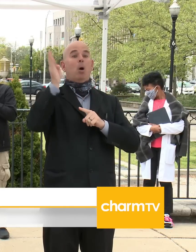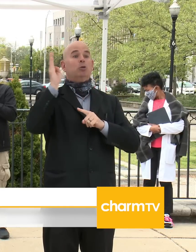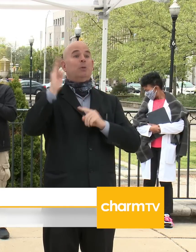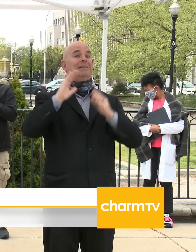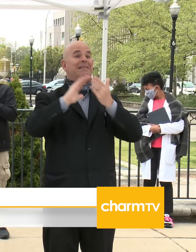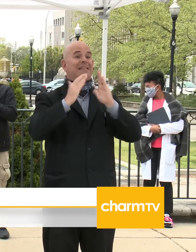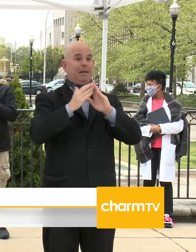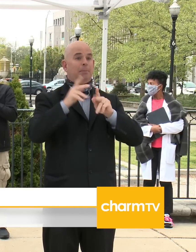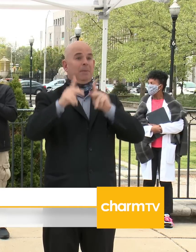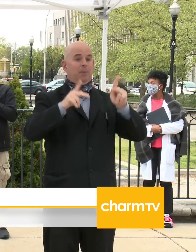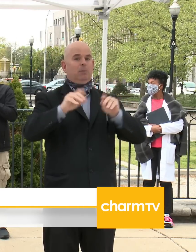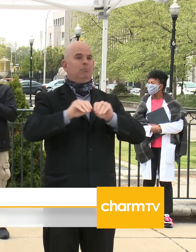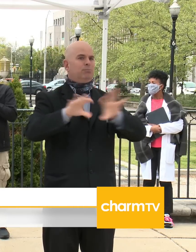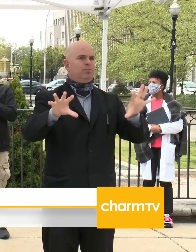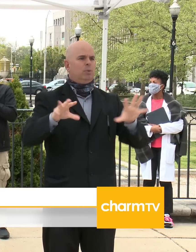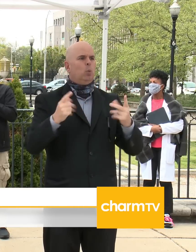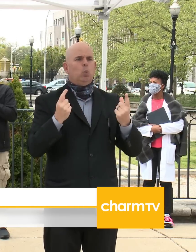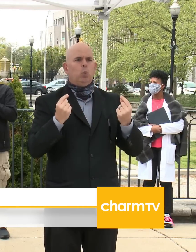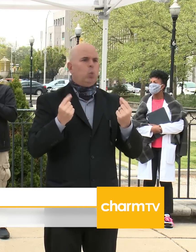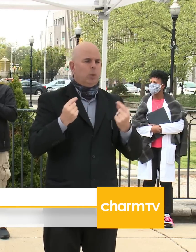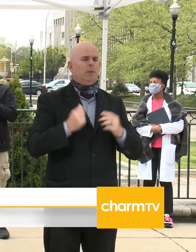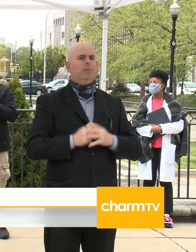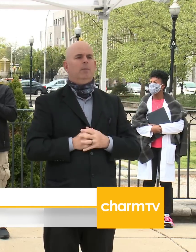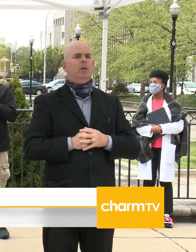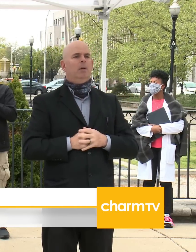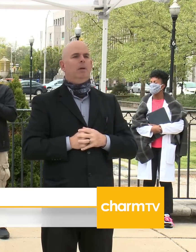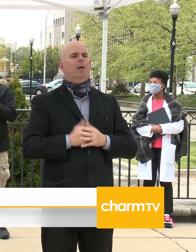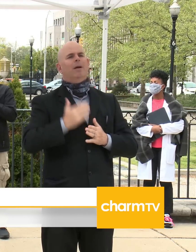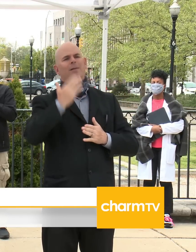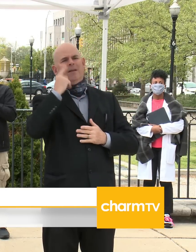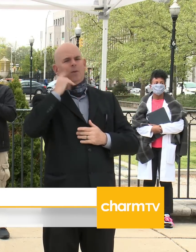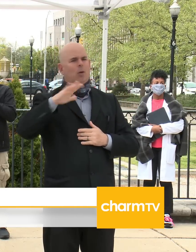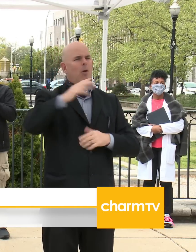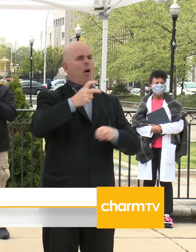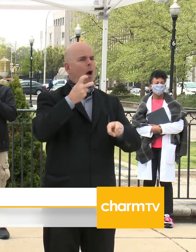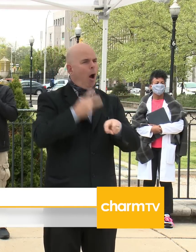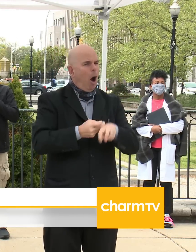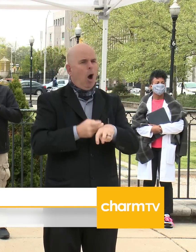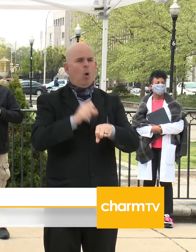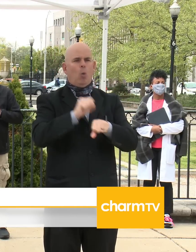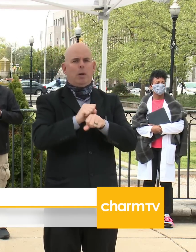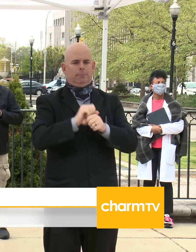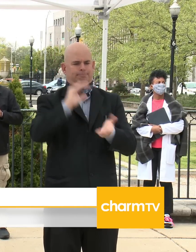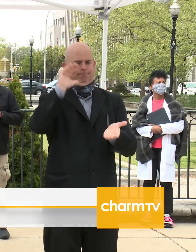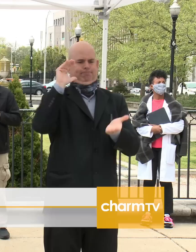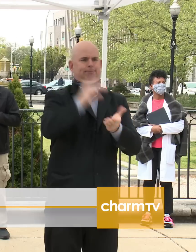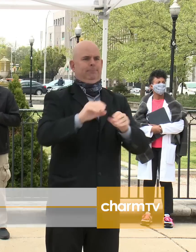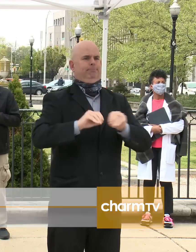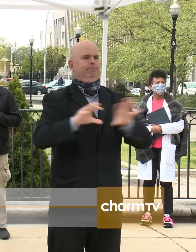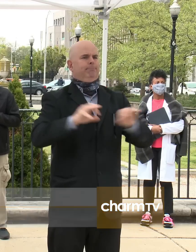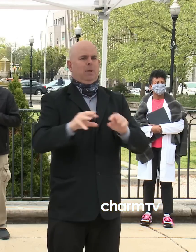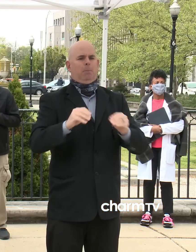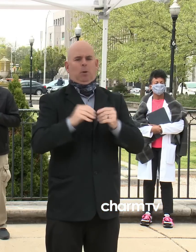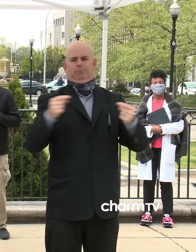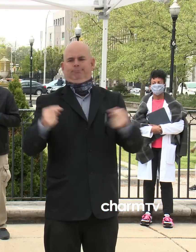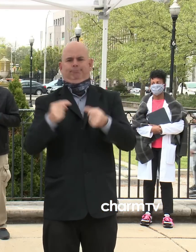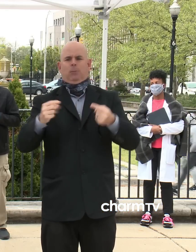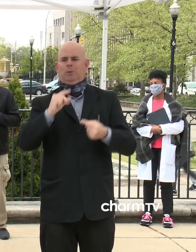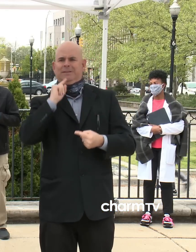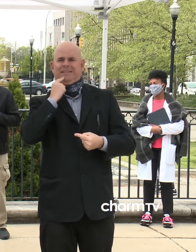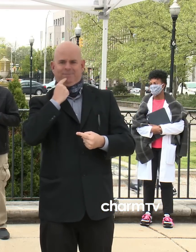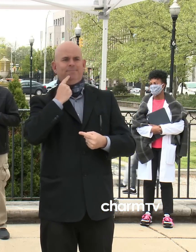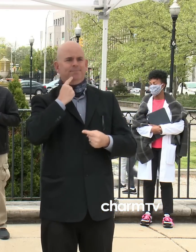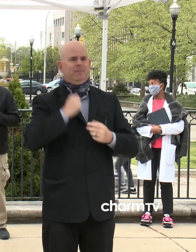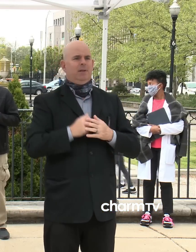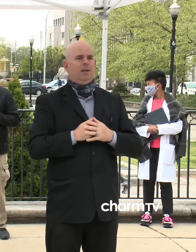organizations that I can name. Thank you for your hard work to minimize hunger in Baltimore during this incredible challenging